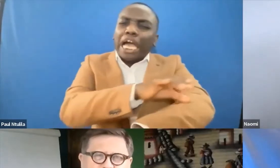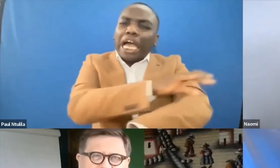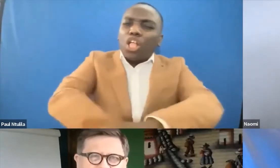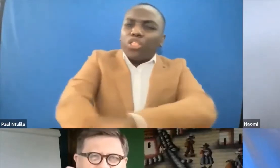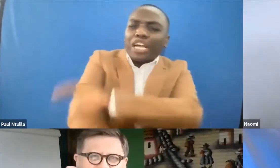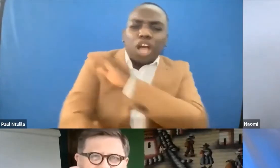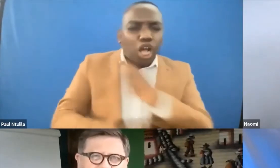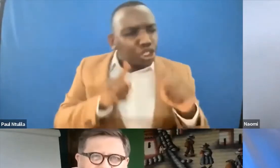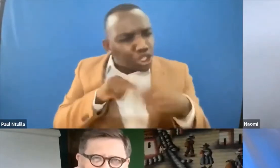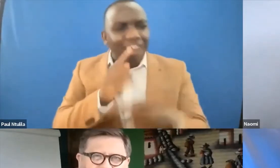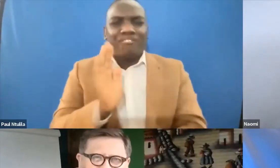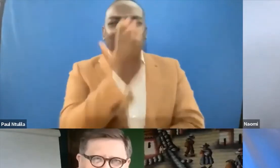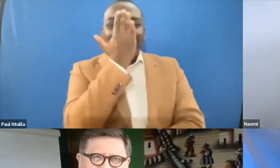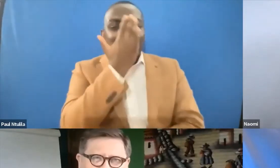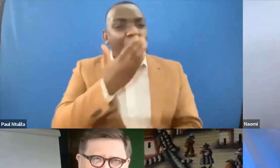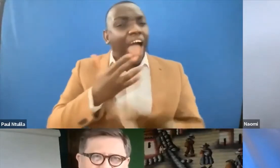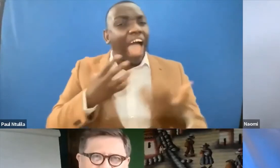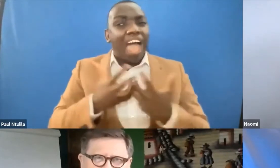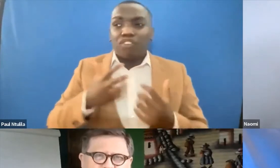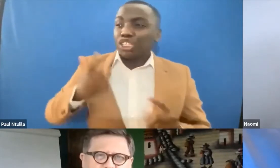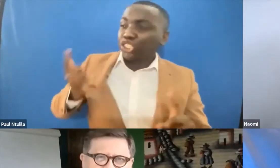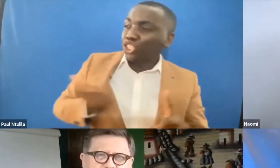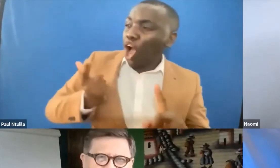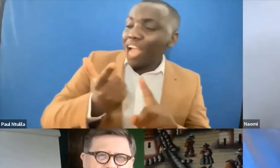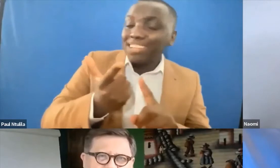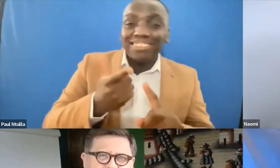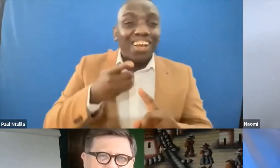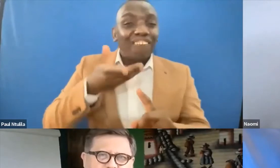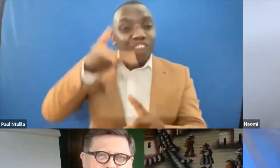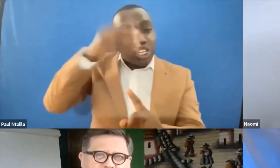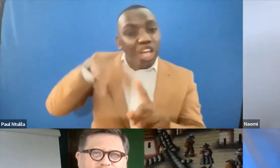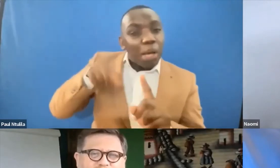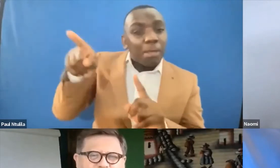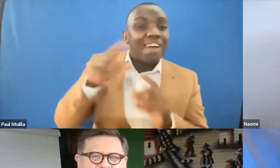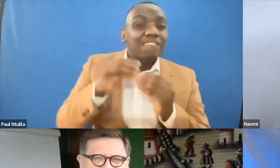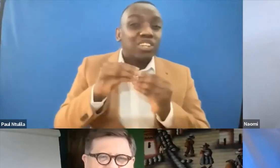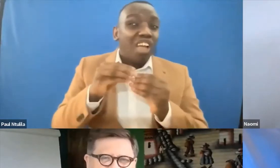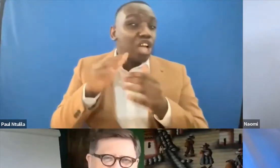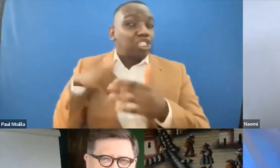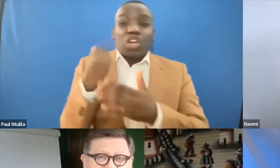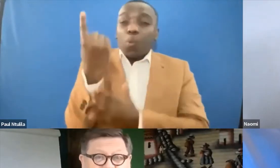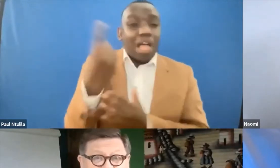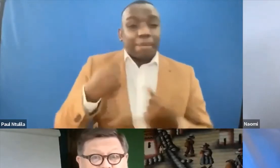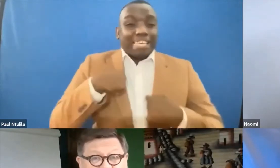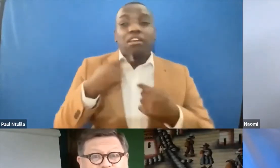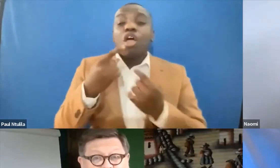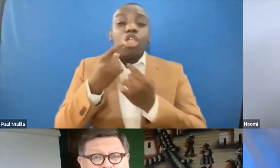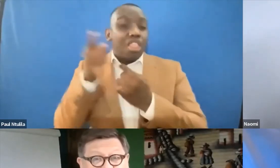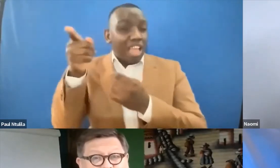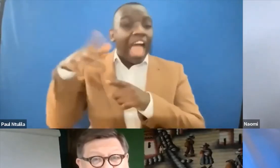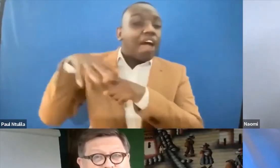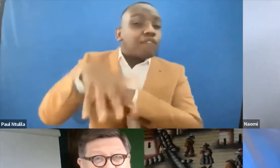thinking. It encouraged me to face issues head on, to develop that slightly thicker skin,